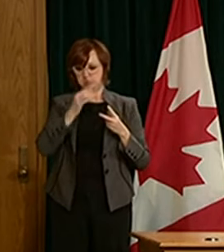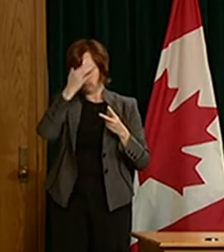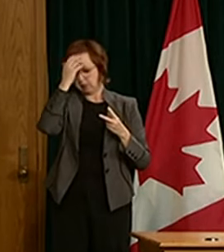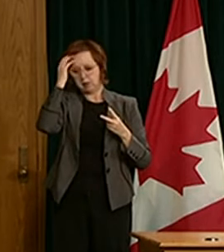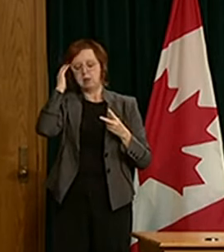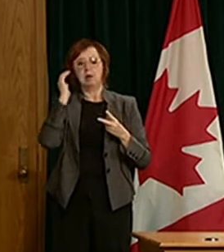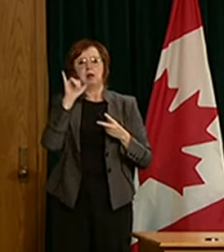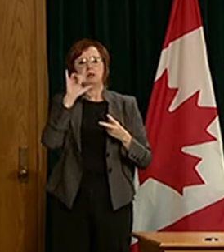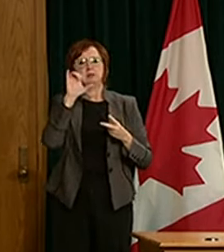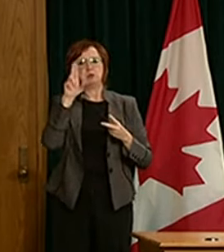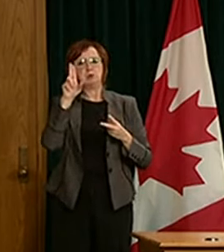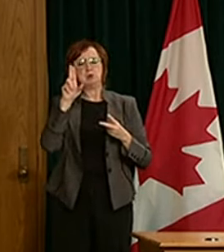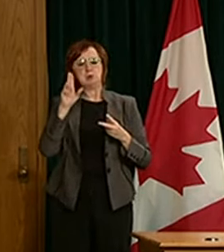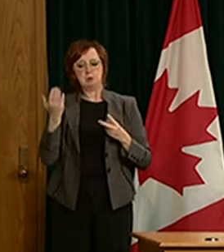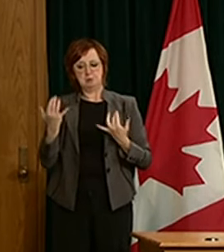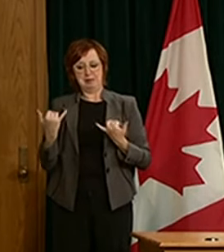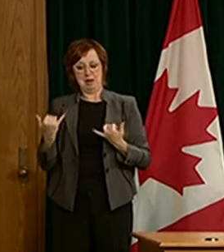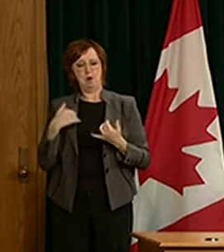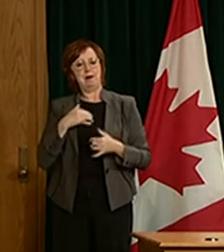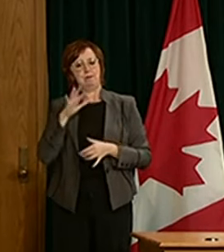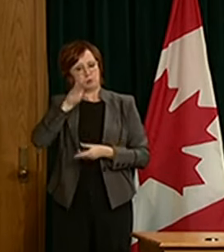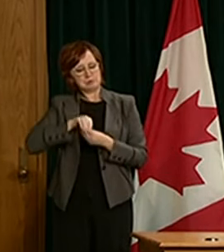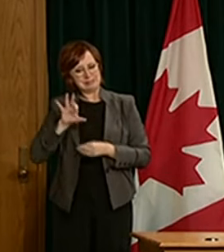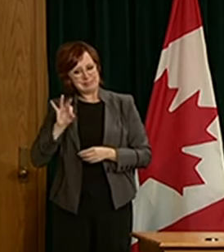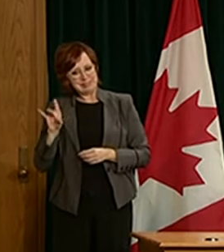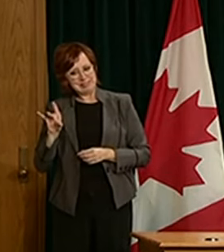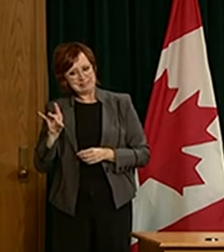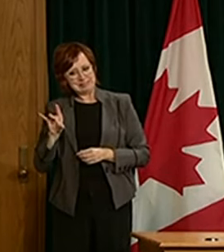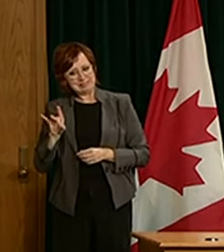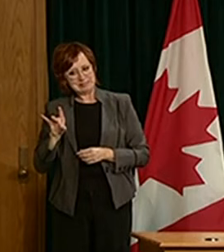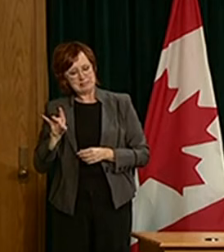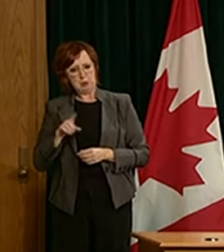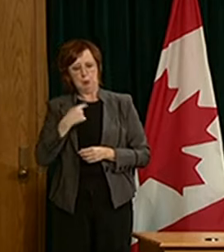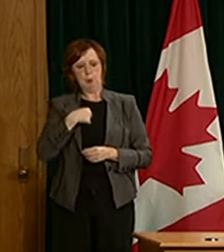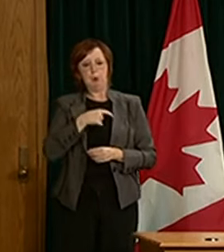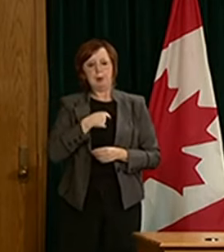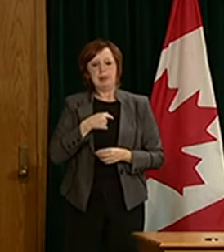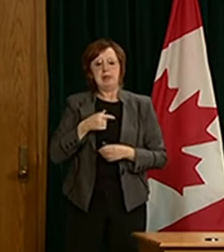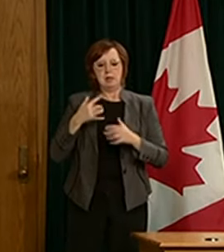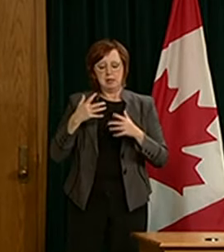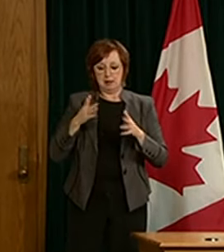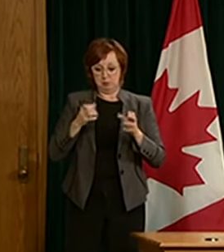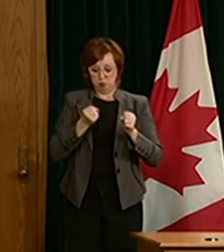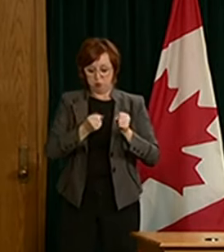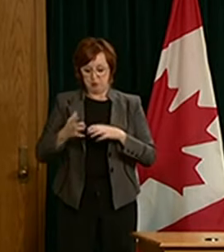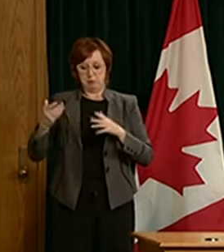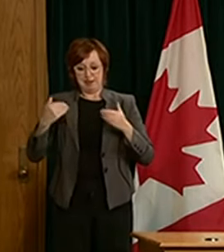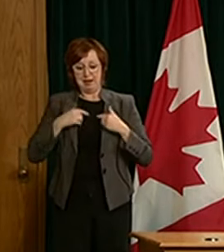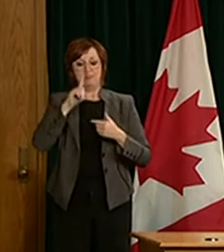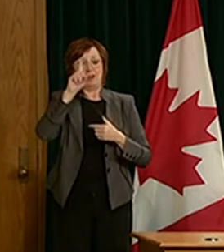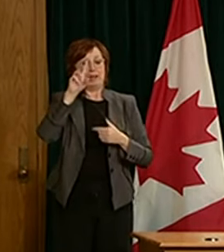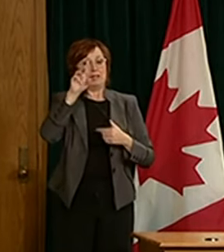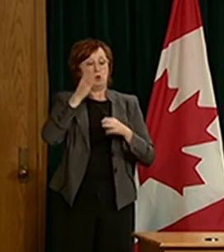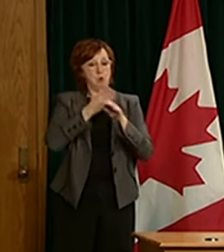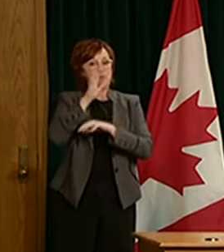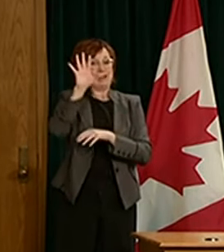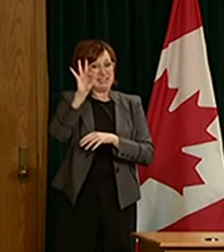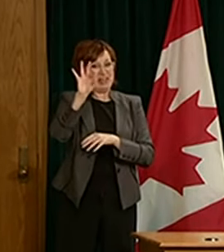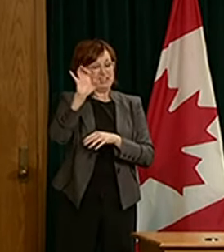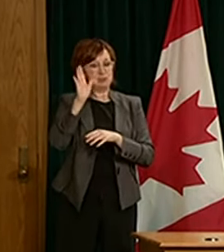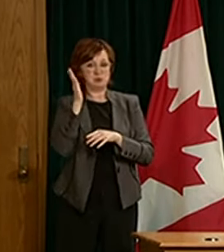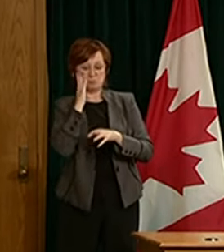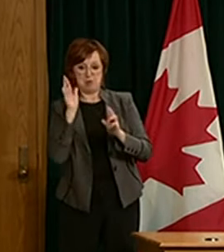98 ICU beds up to over 900 beds as needed in the response.